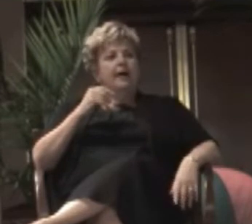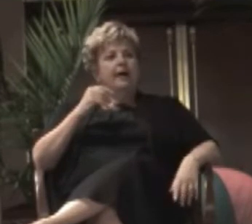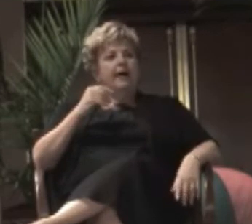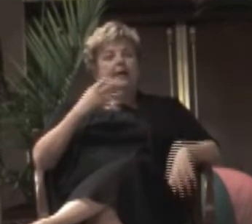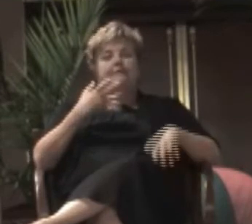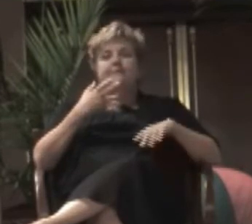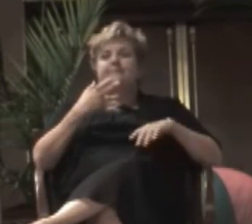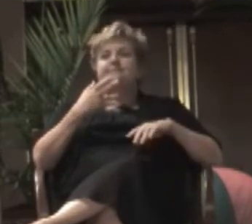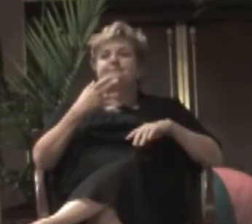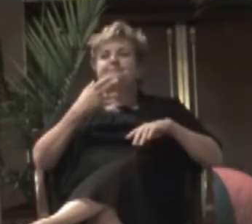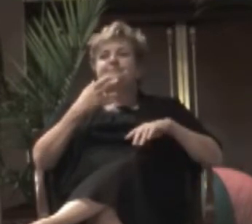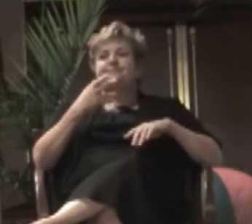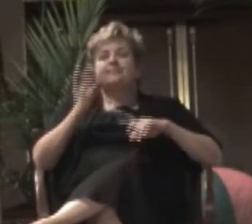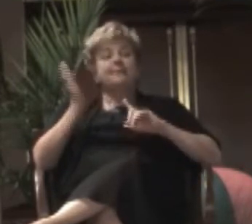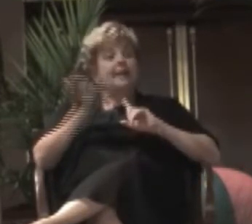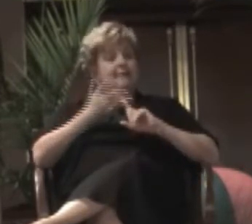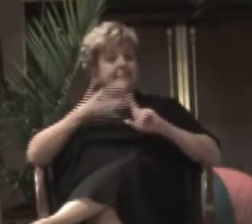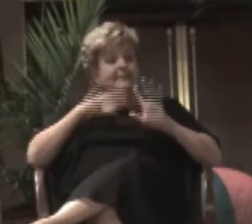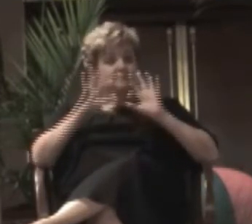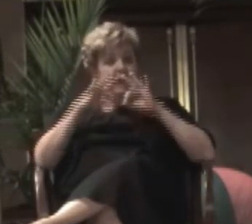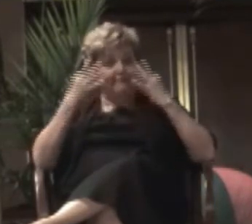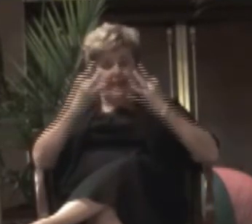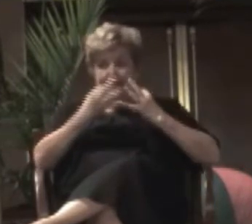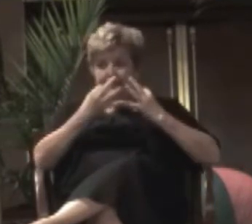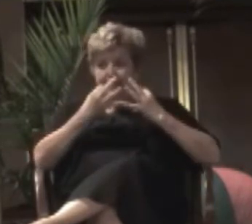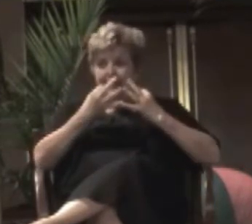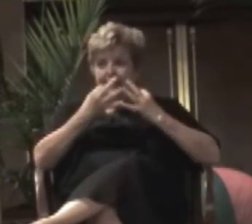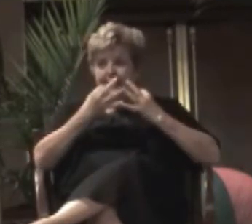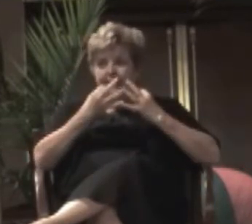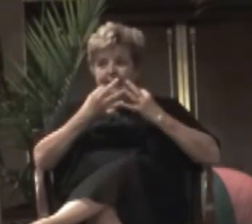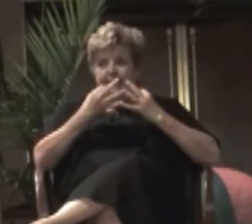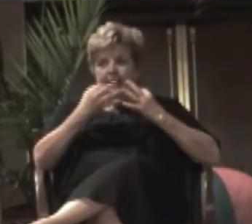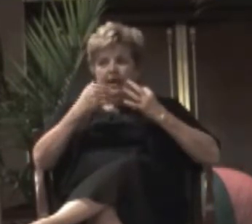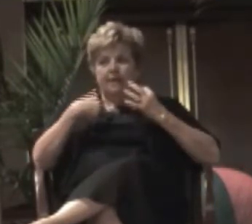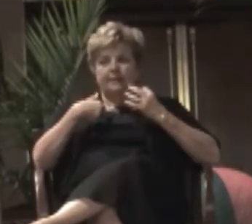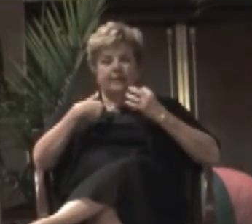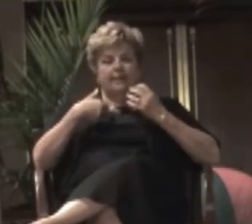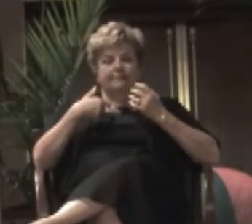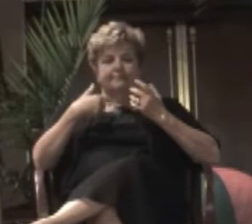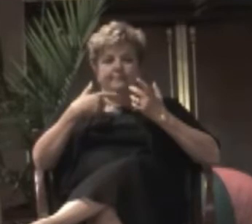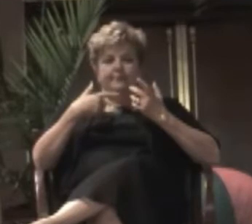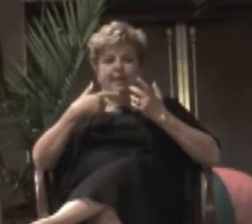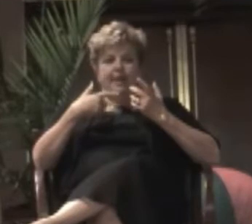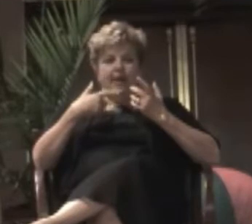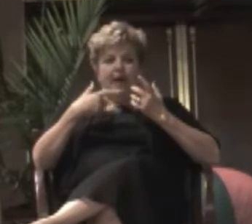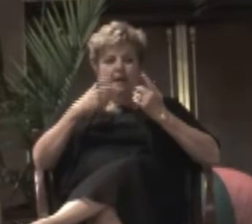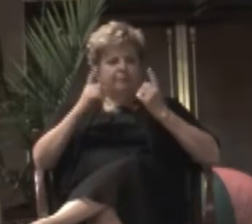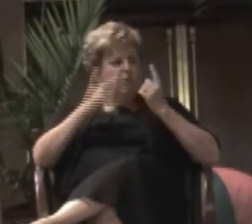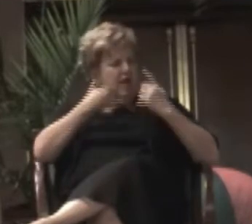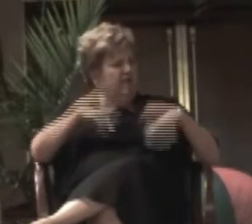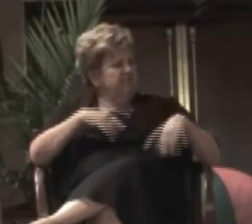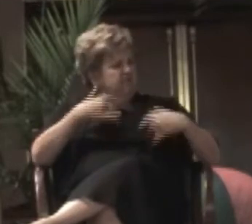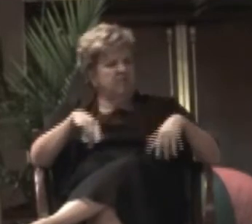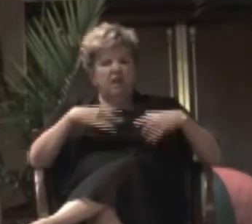into, if it's not like I'm hurrying I am, I'm going to try to talk like Yankees. I met more Yankees here than rednecks, that's for